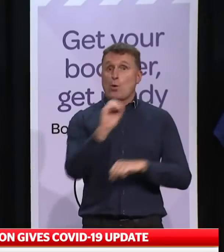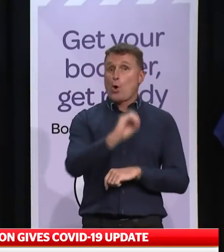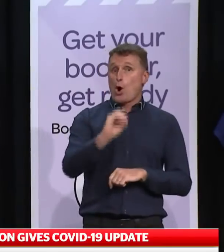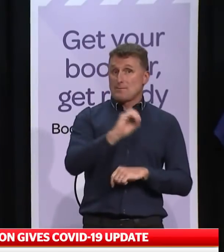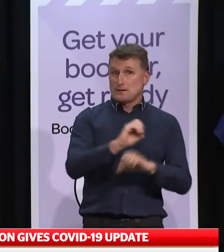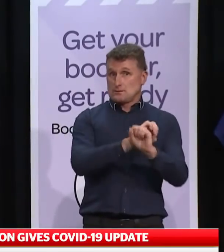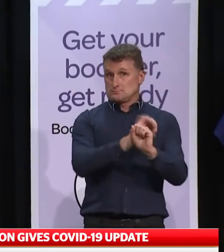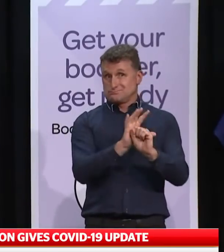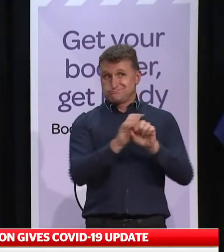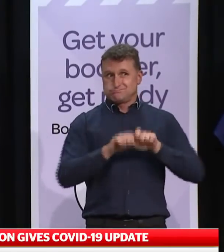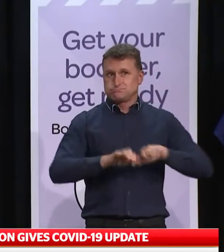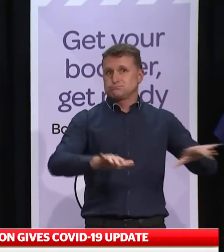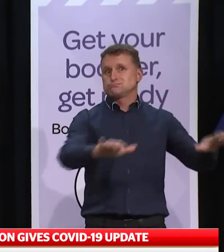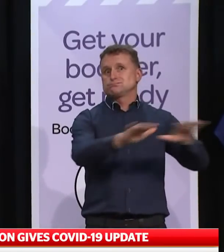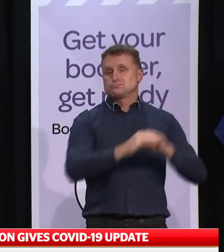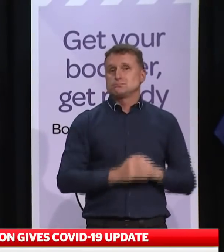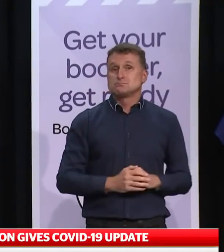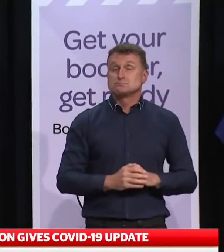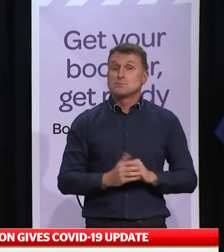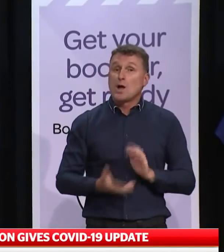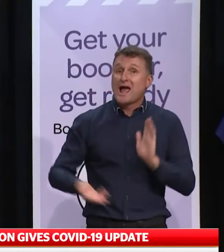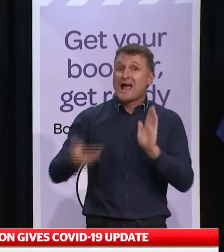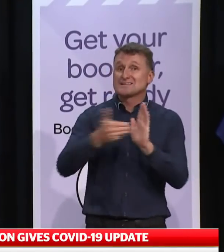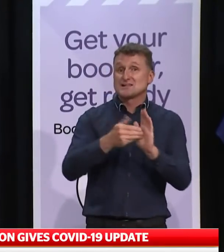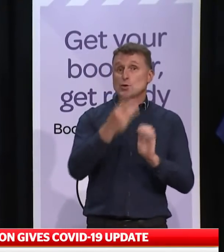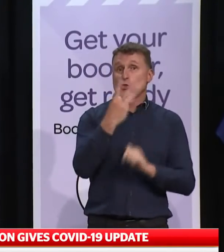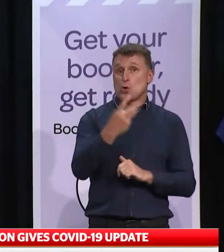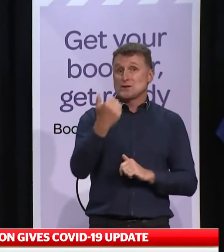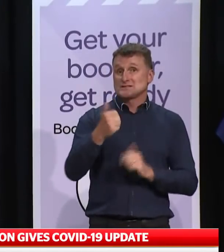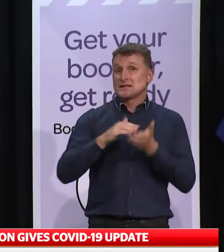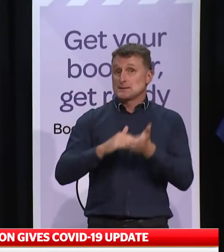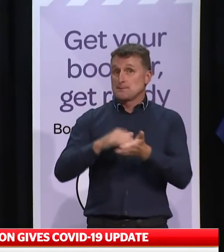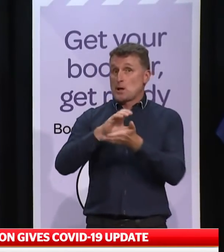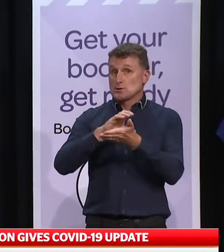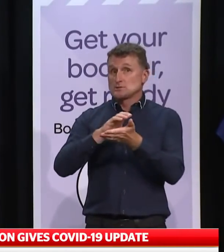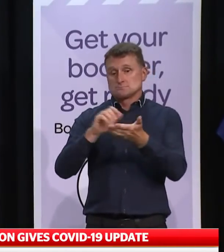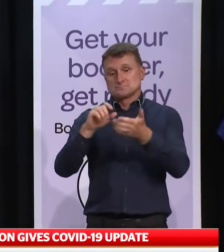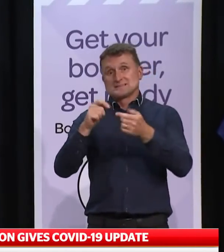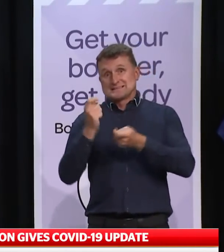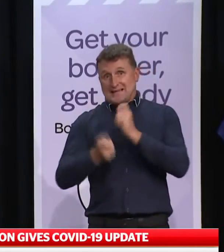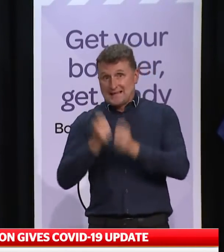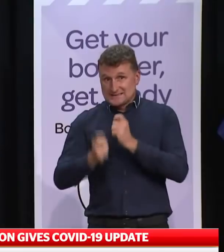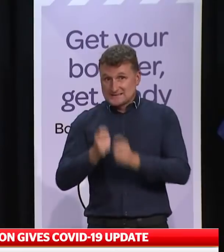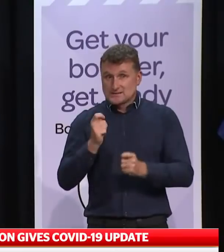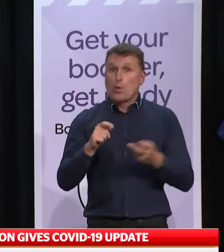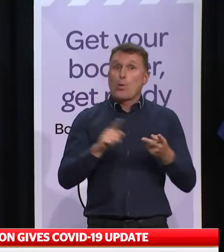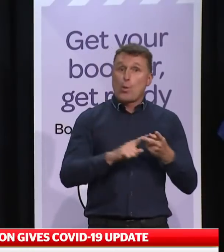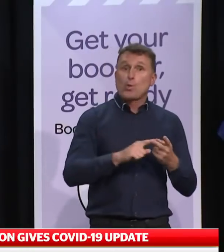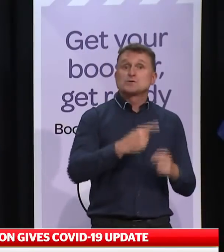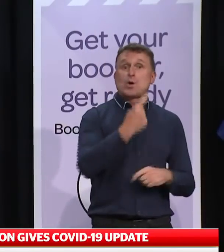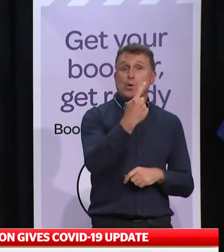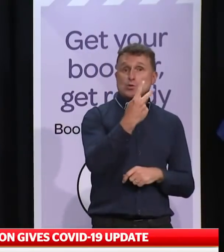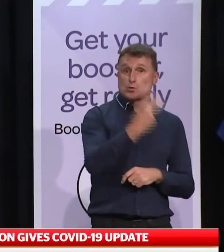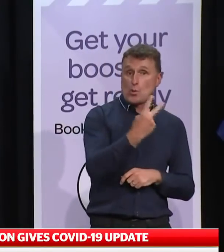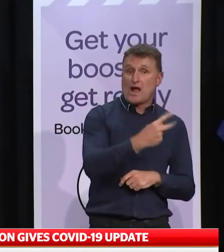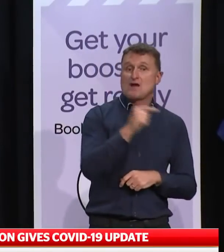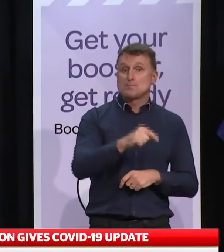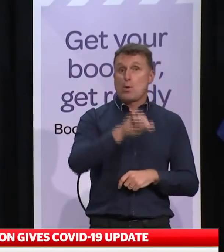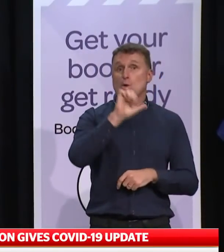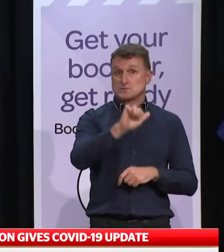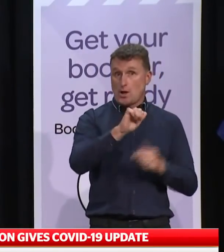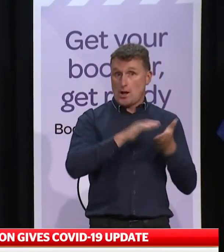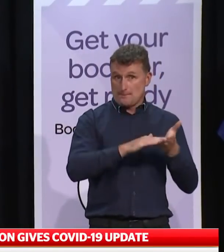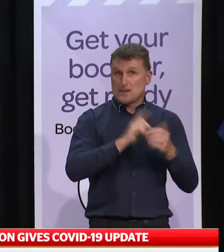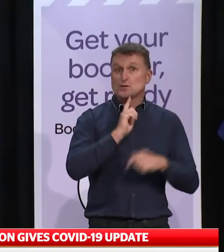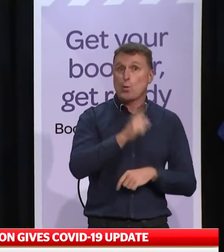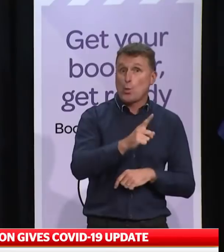cases. These additional 36 million tests are on top of the 12.9 million orders already confirmed for delivery in